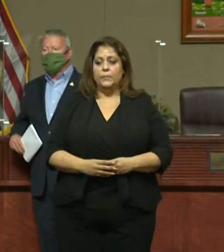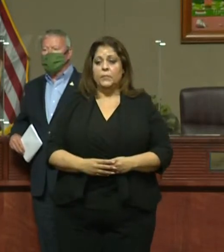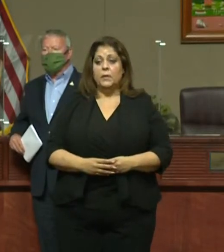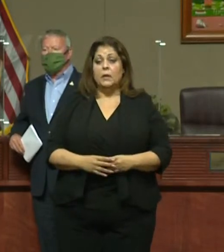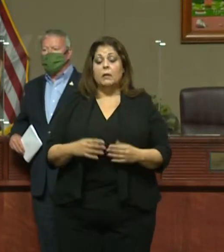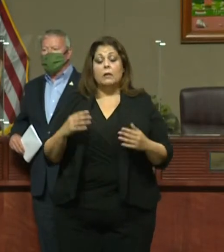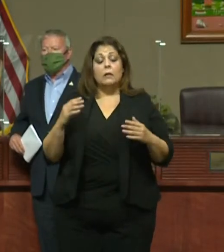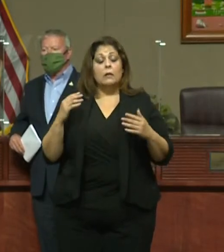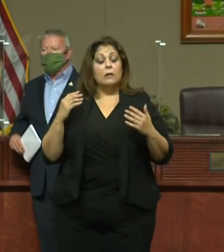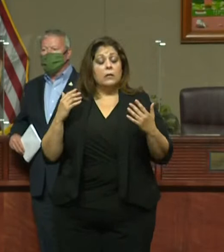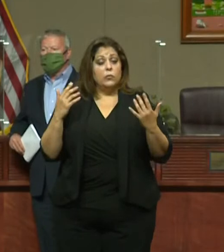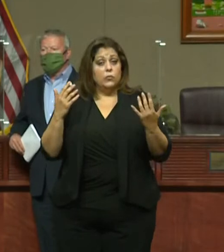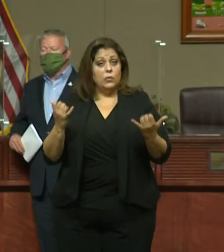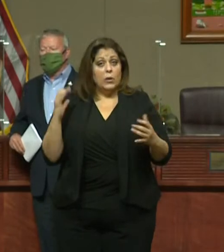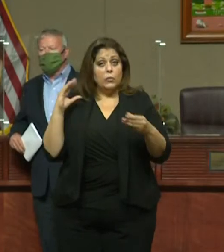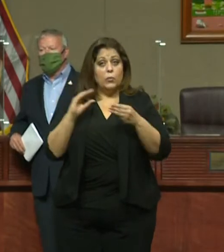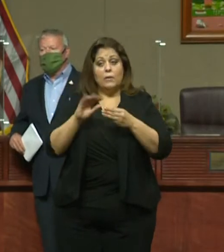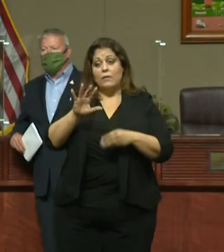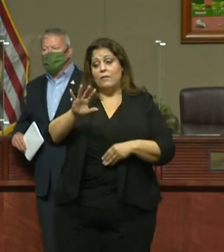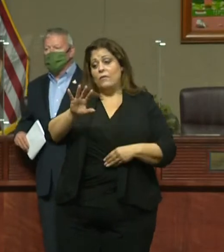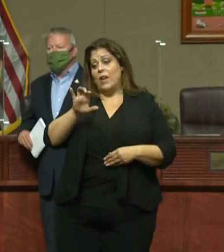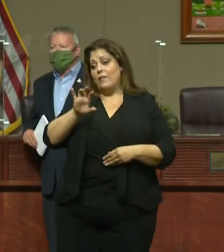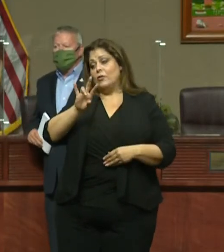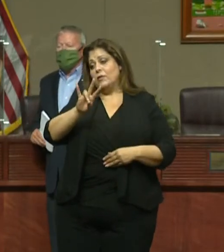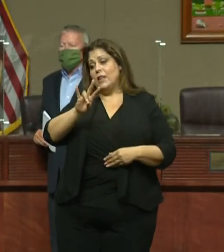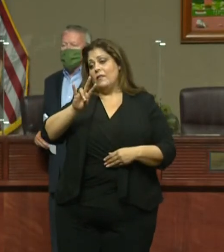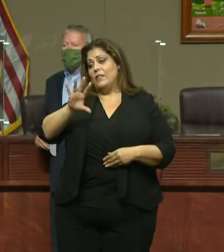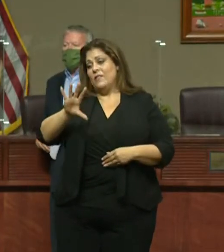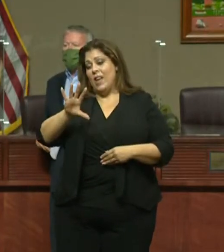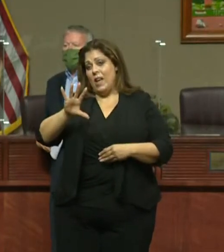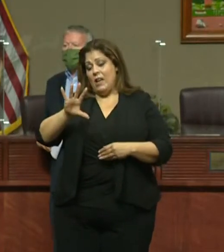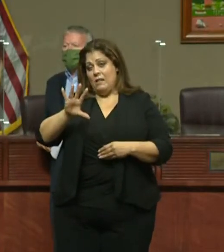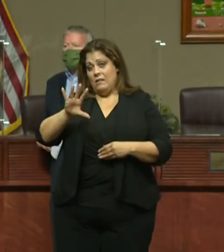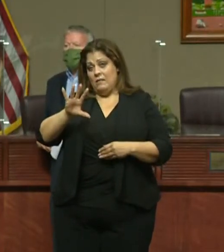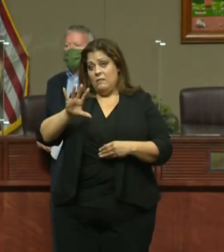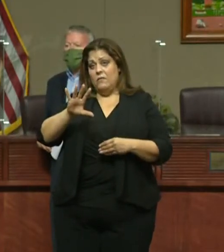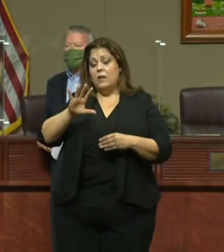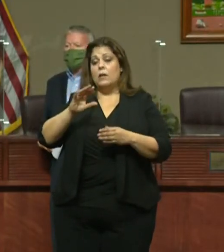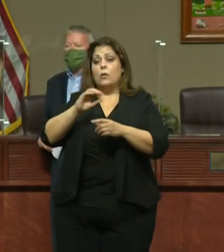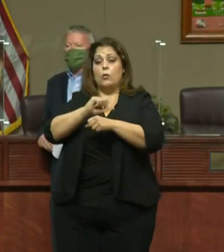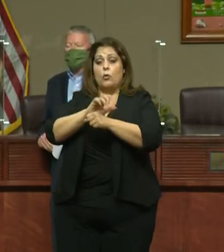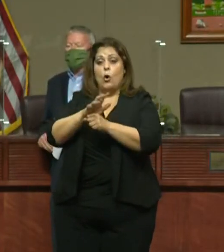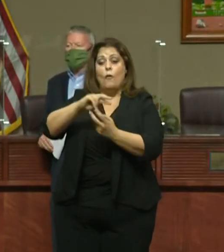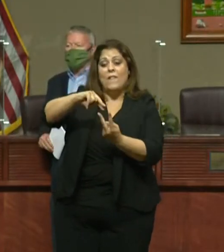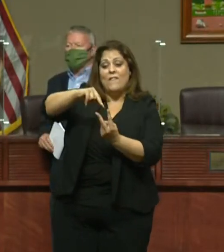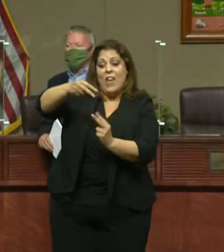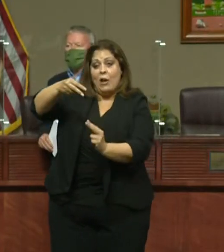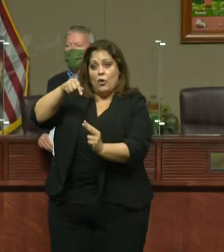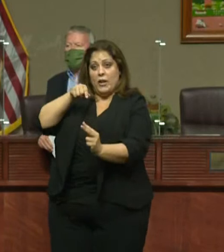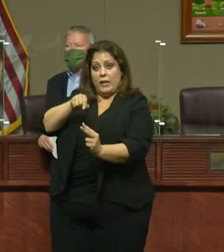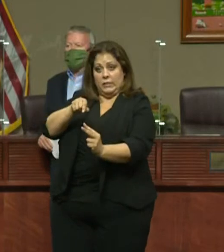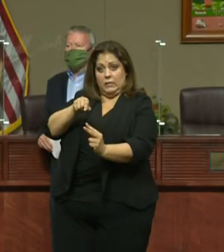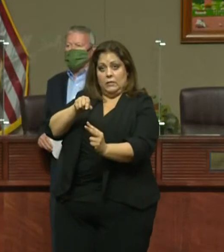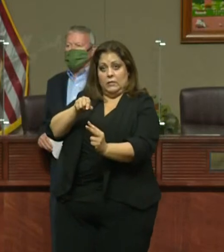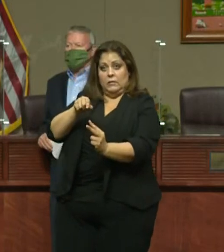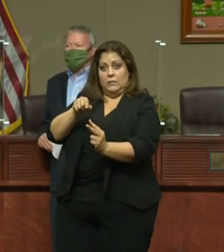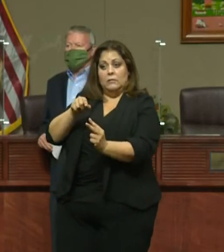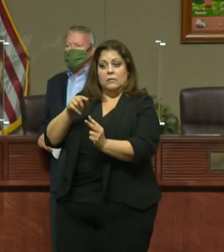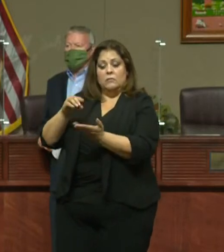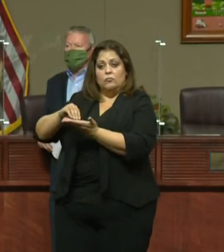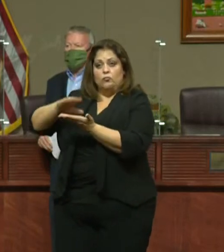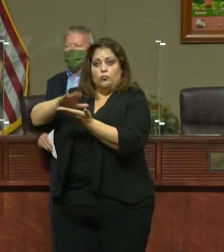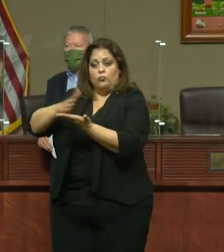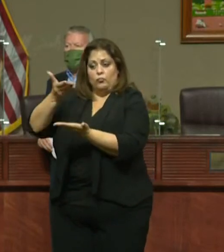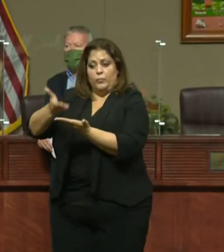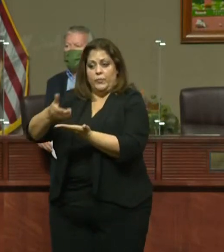As of today, we've had a total of 575 variant cases reported to us since the last time we spoke. 24 of